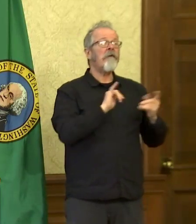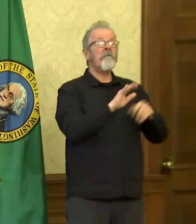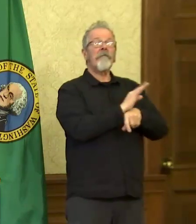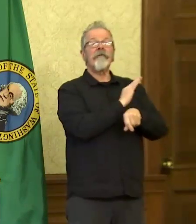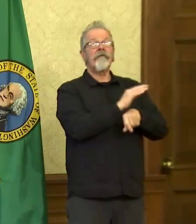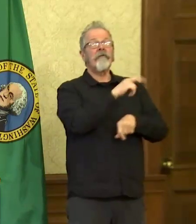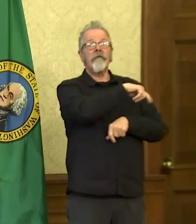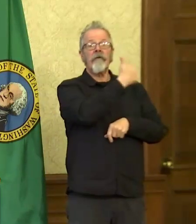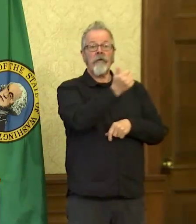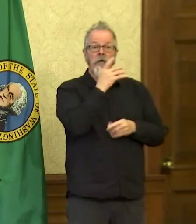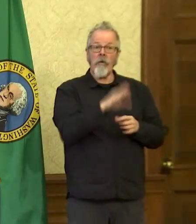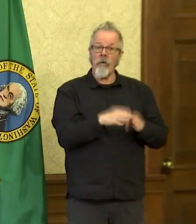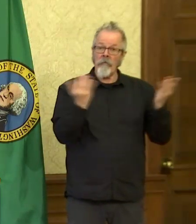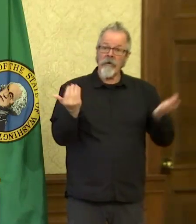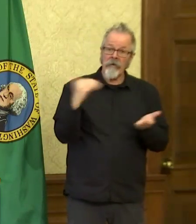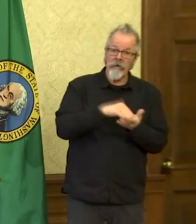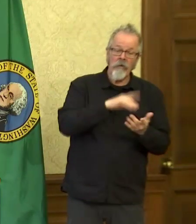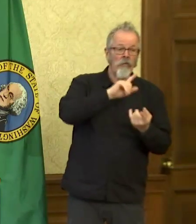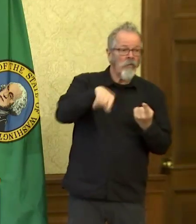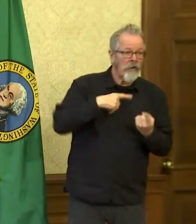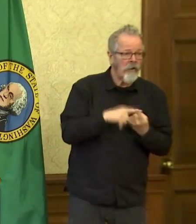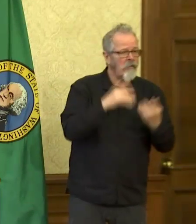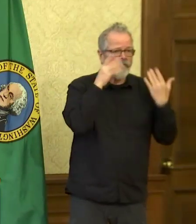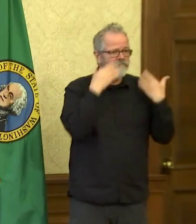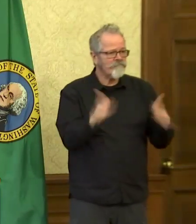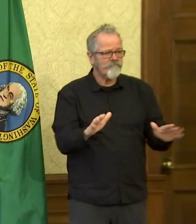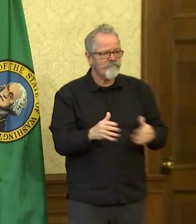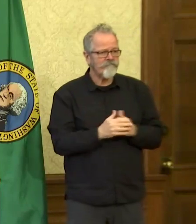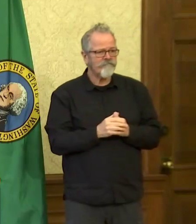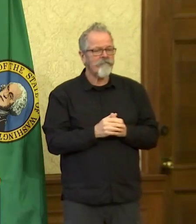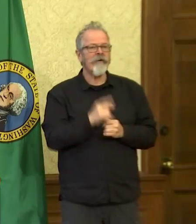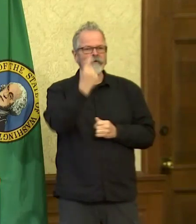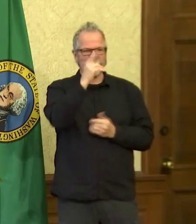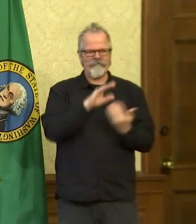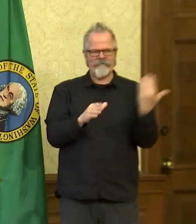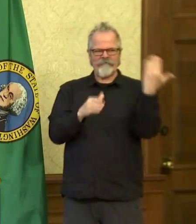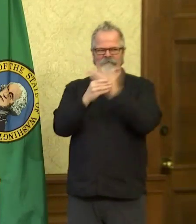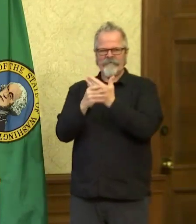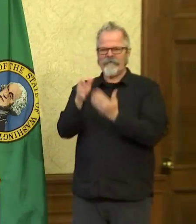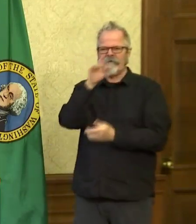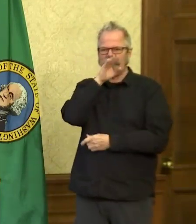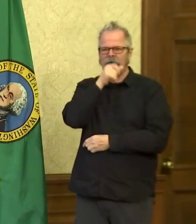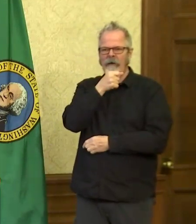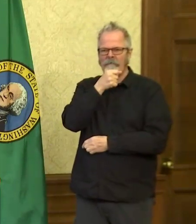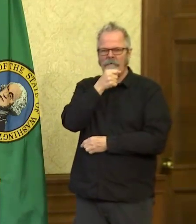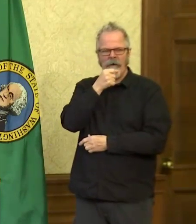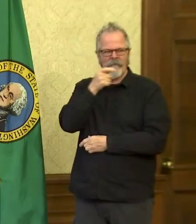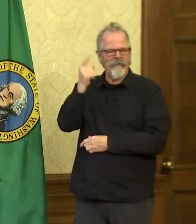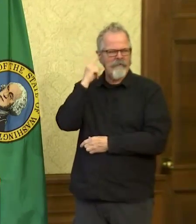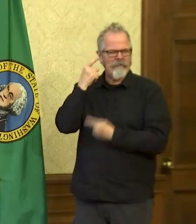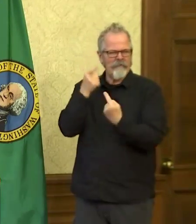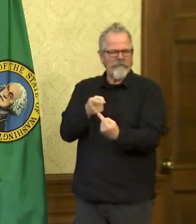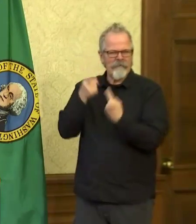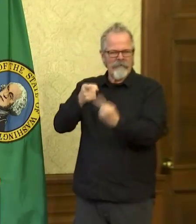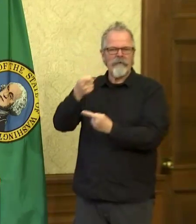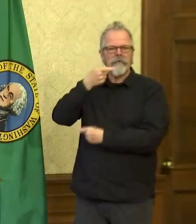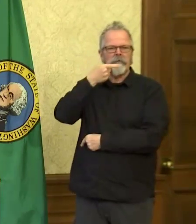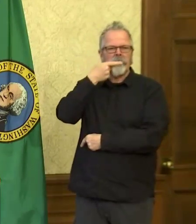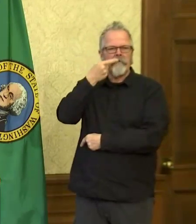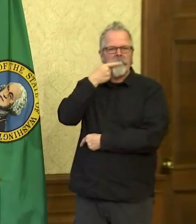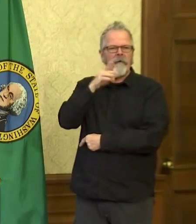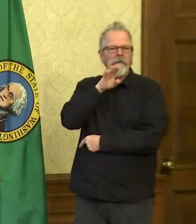data. Jeff, we're having some trouble with your mic. Just one moment. Thank you. Sorry about that. You mean people can hear me? You